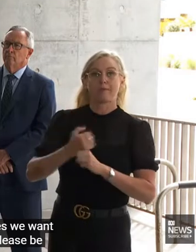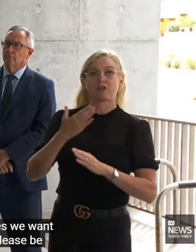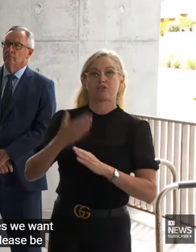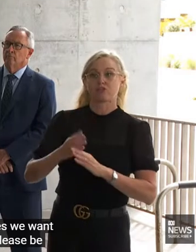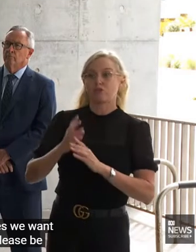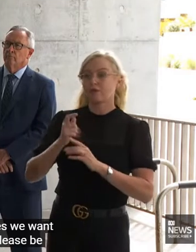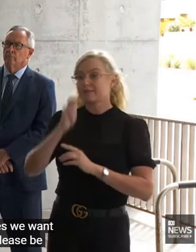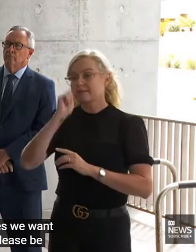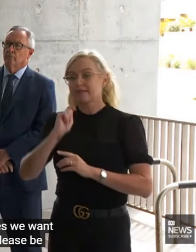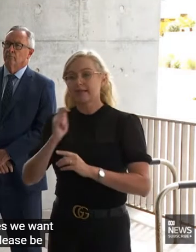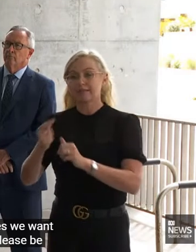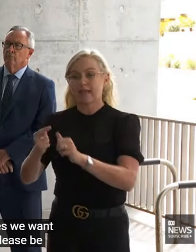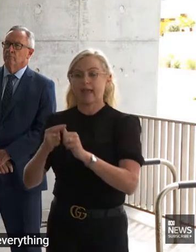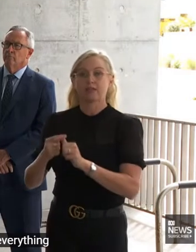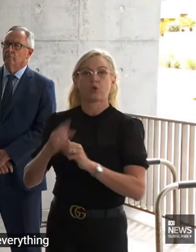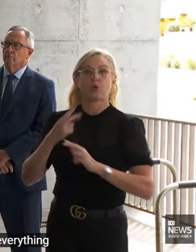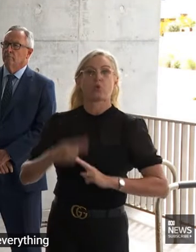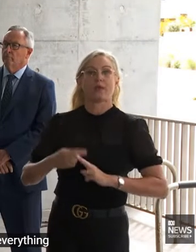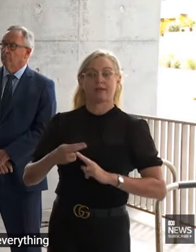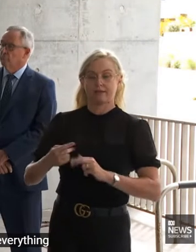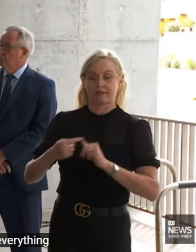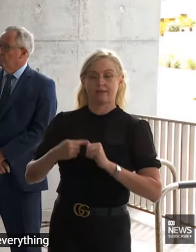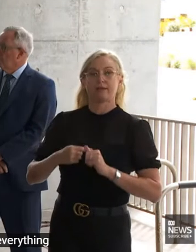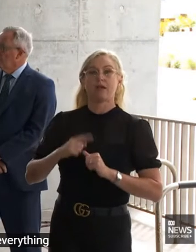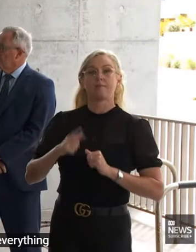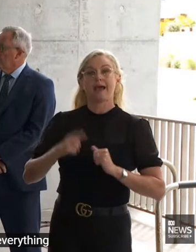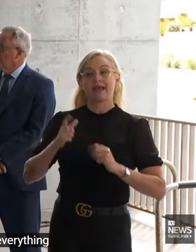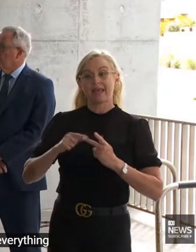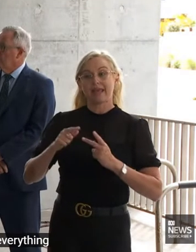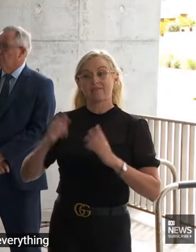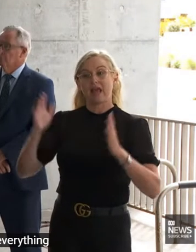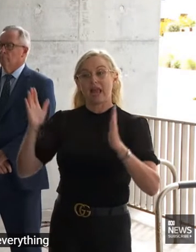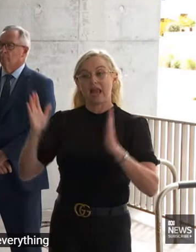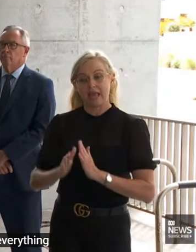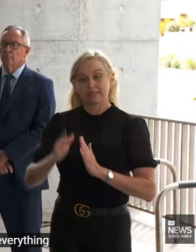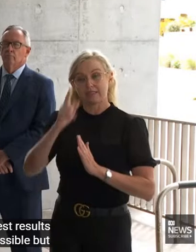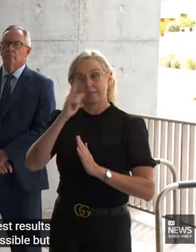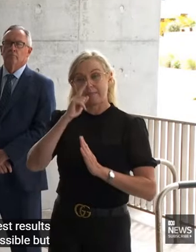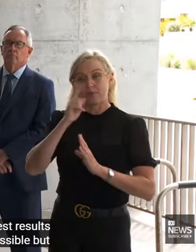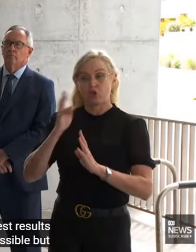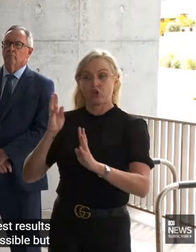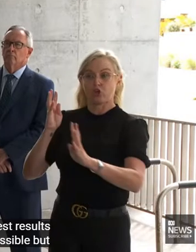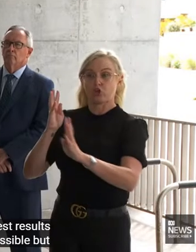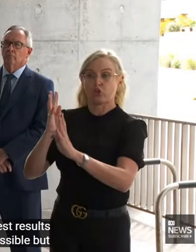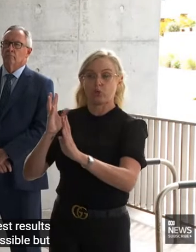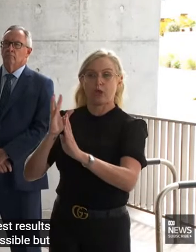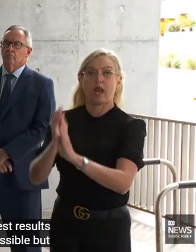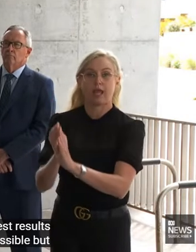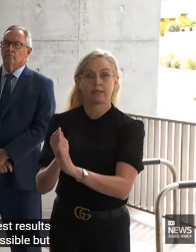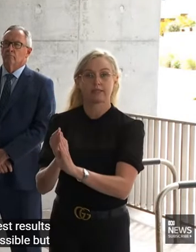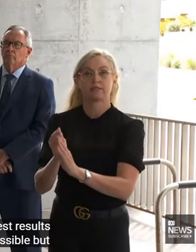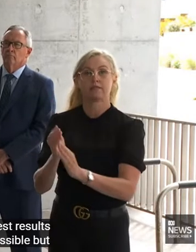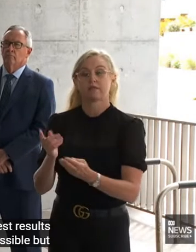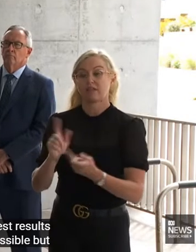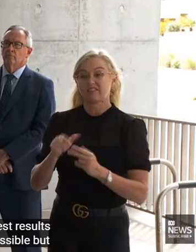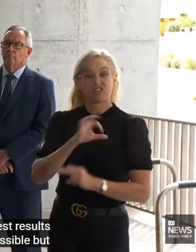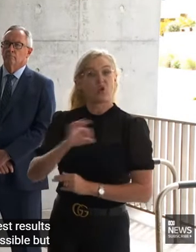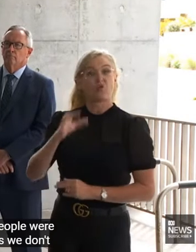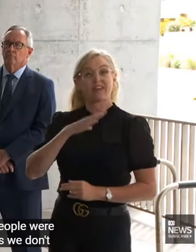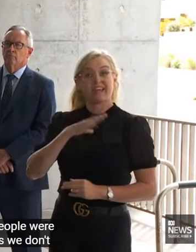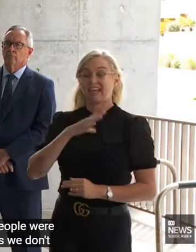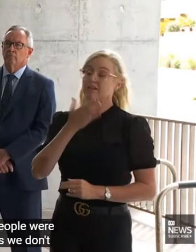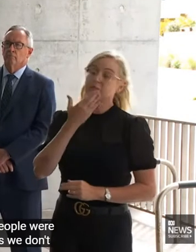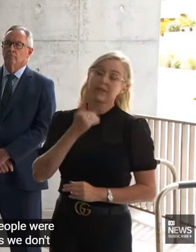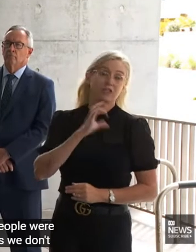possible. But if we can reduce the people who are lining up in those queues who don't need to do so, that would be very